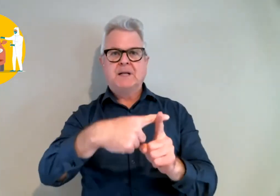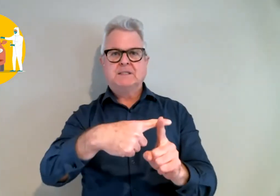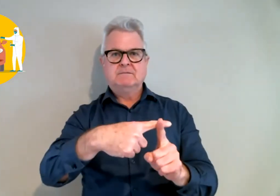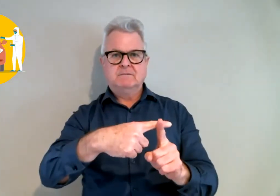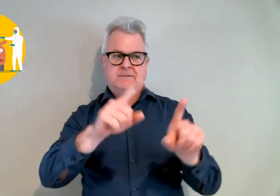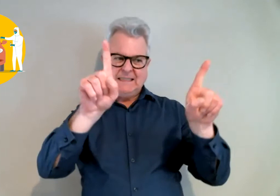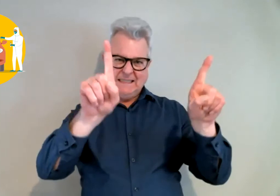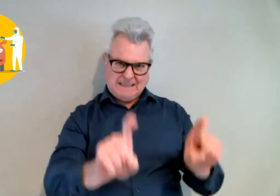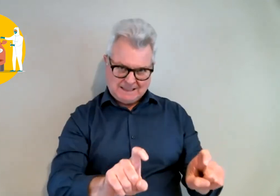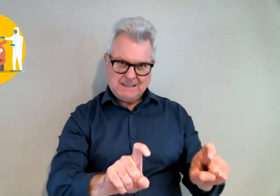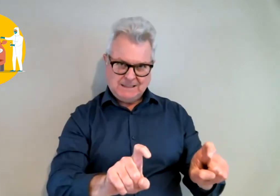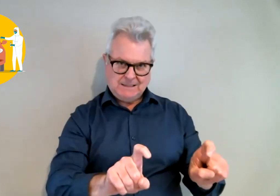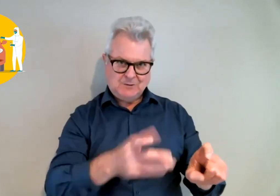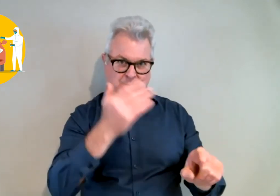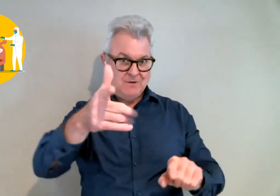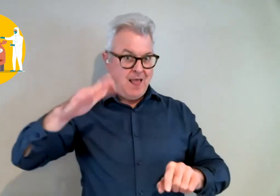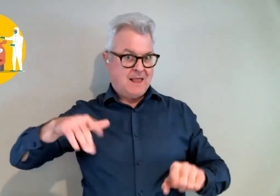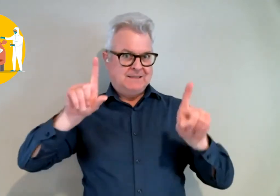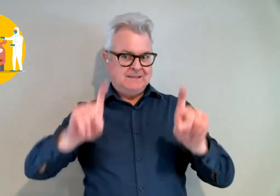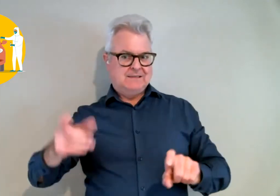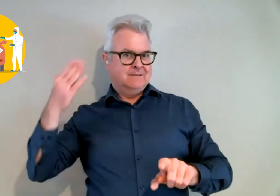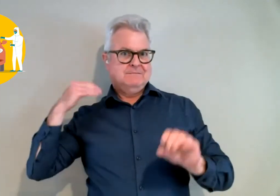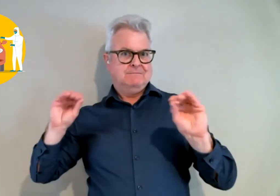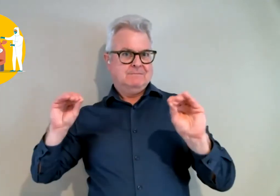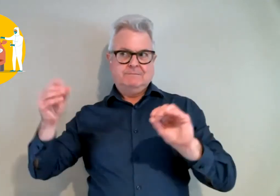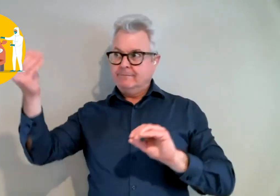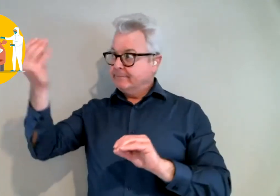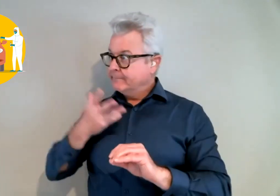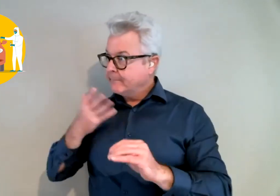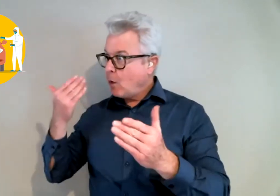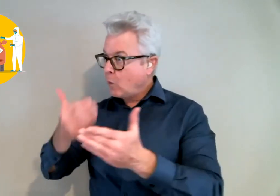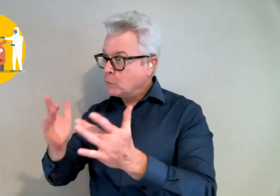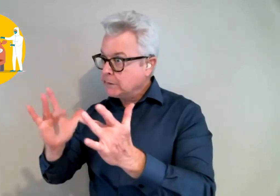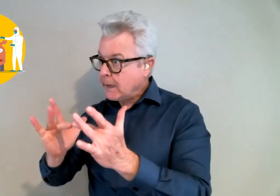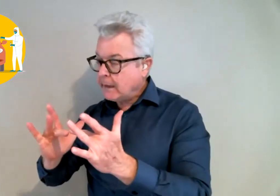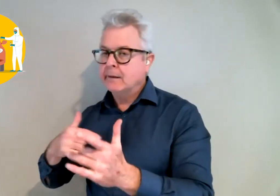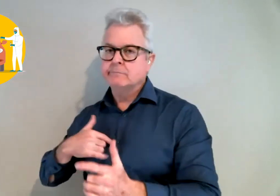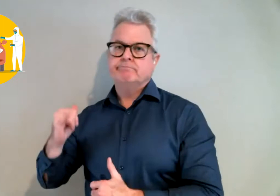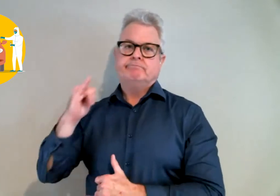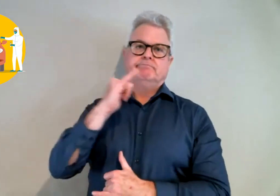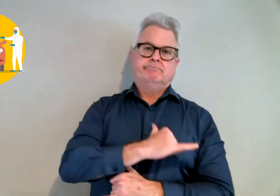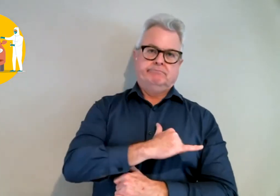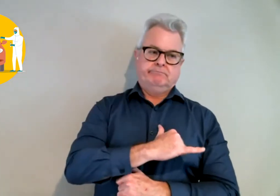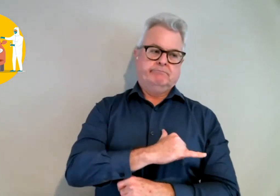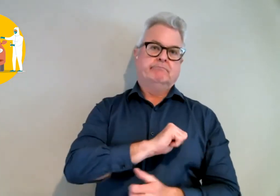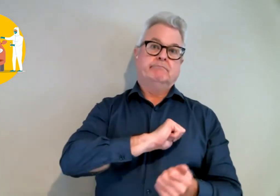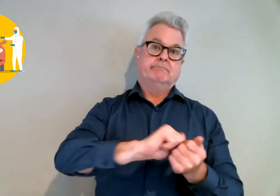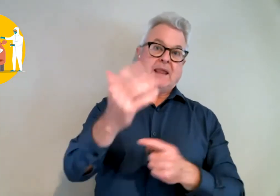tested to make sure that you are not tested positive, because previously you were not tested and you